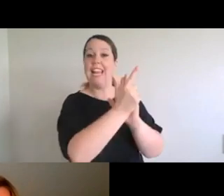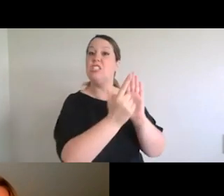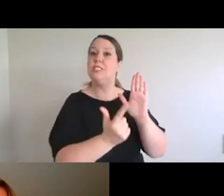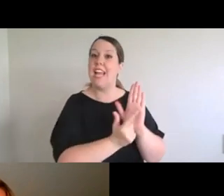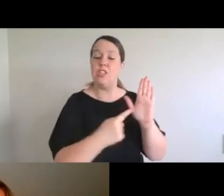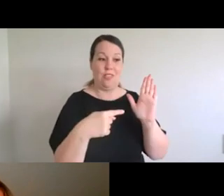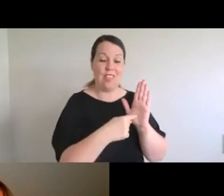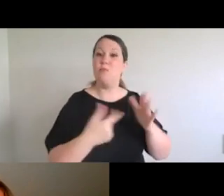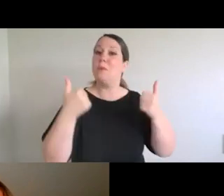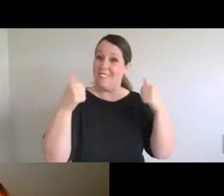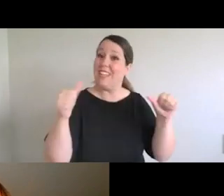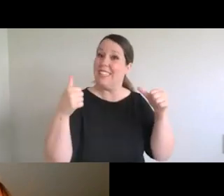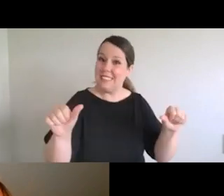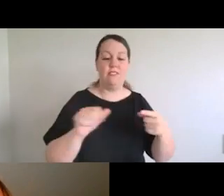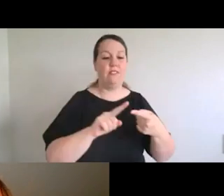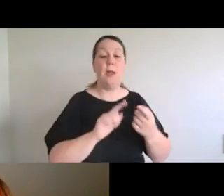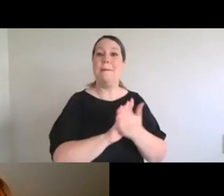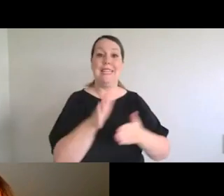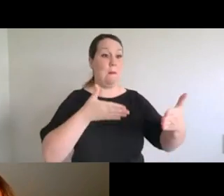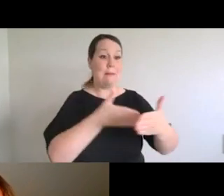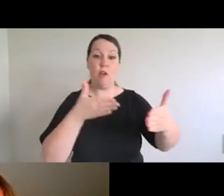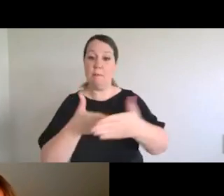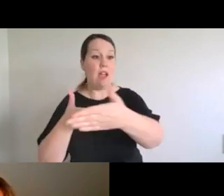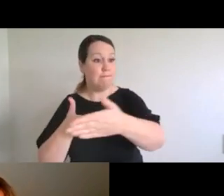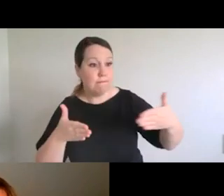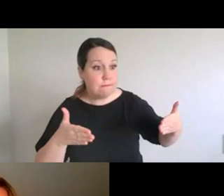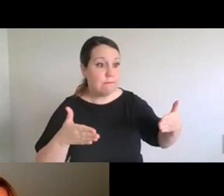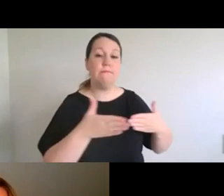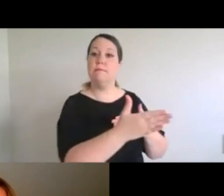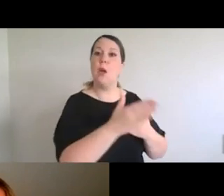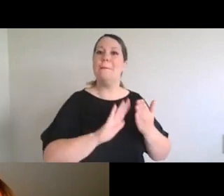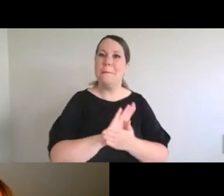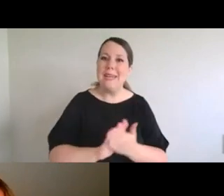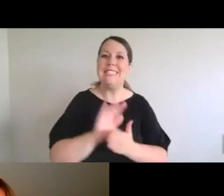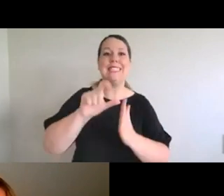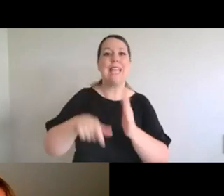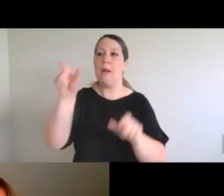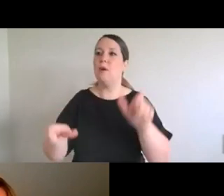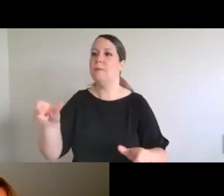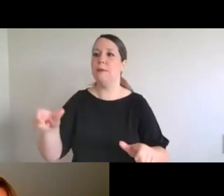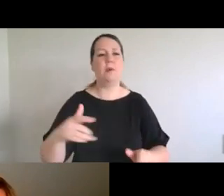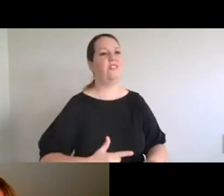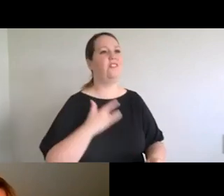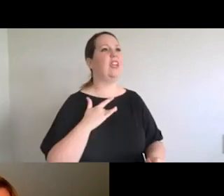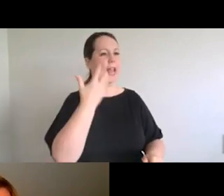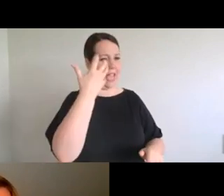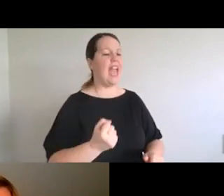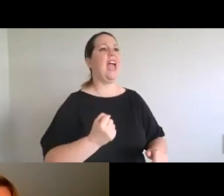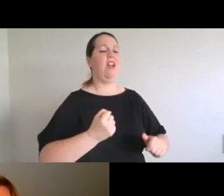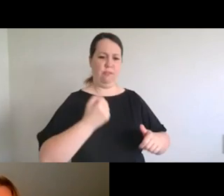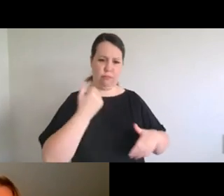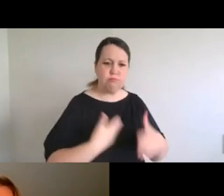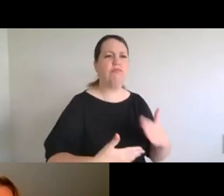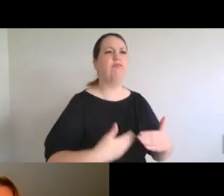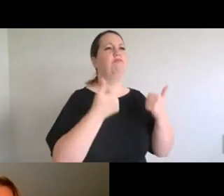barriers that cause disabling experiences. Because when we adopt the social model,